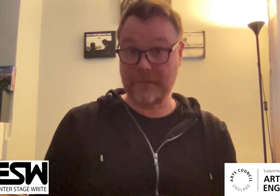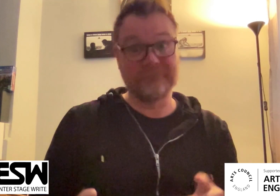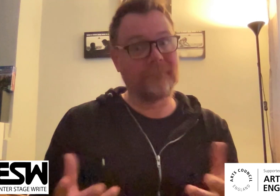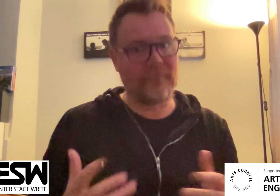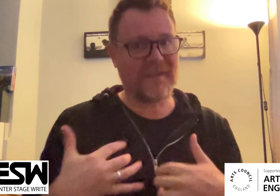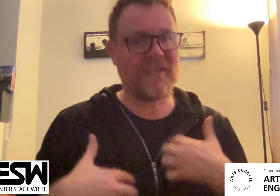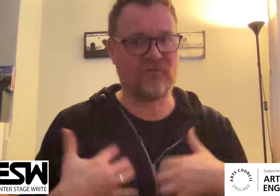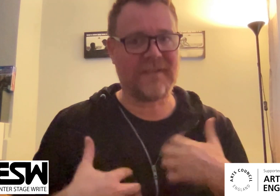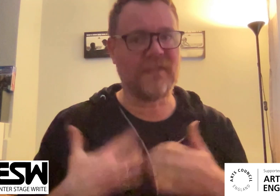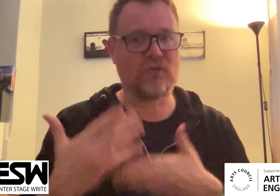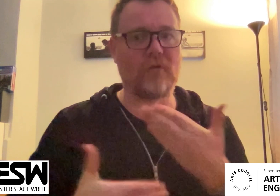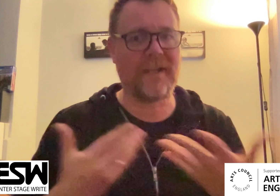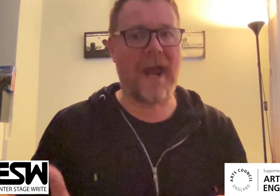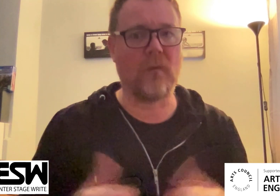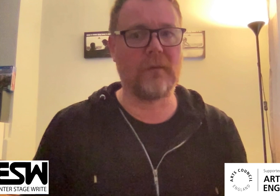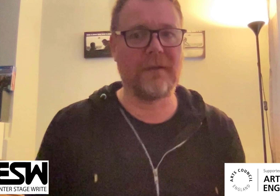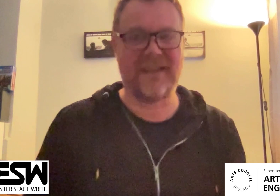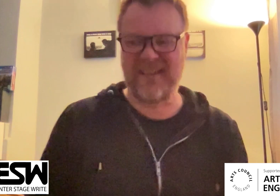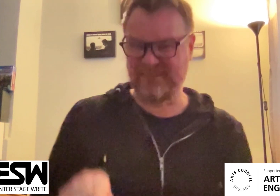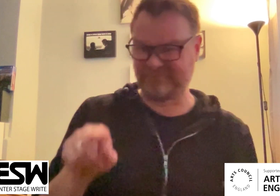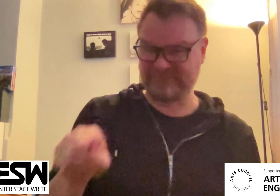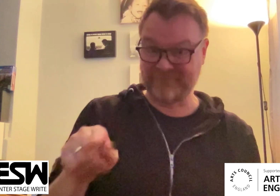we're thinking, no way. Now you've got a story.